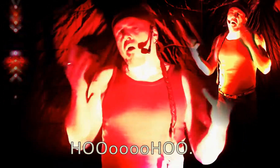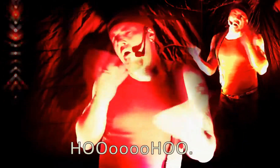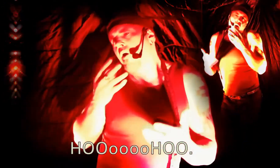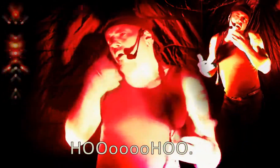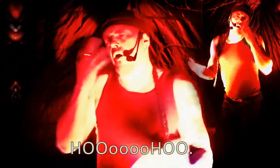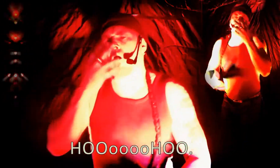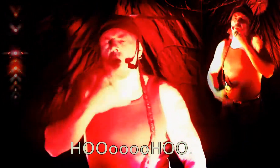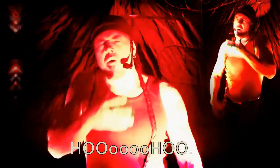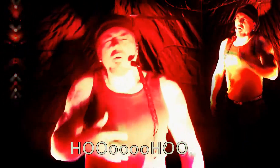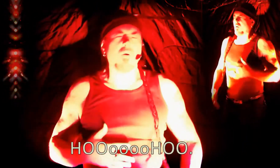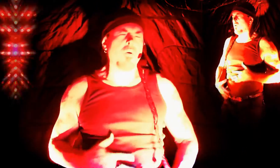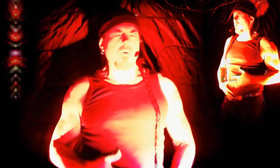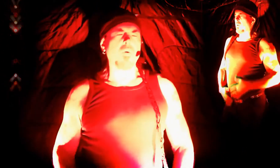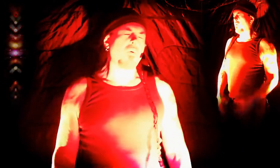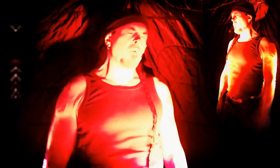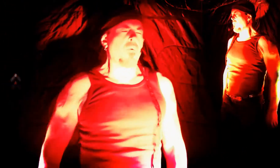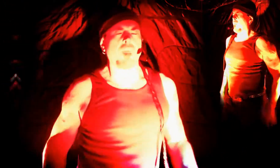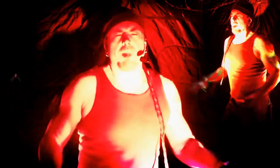Ooh, oh, oh.